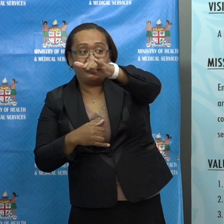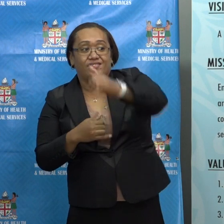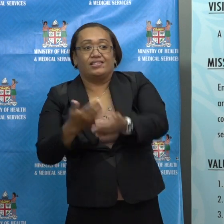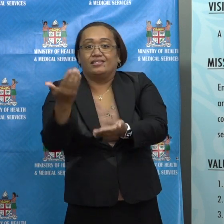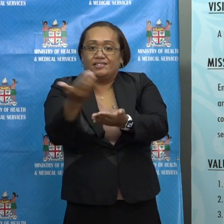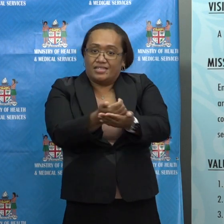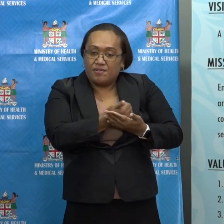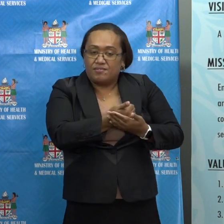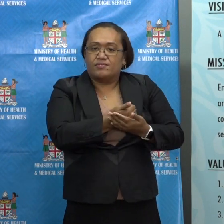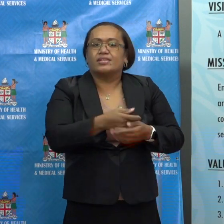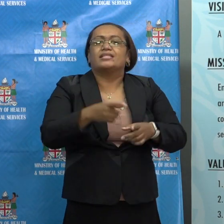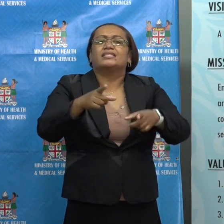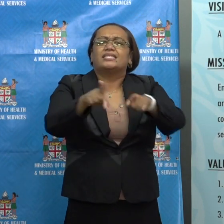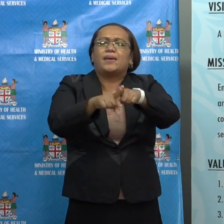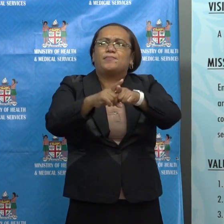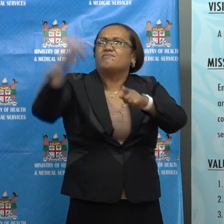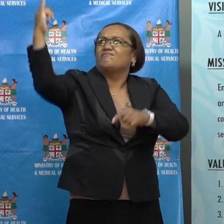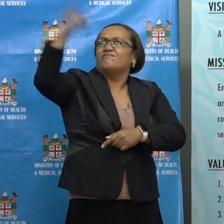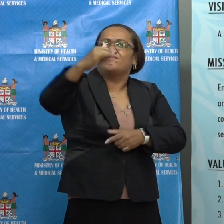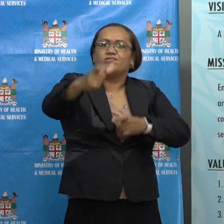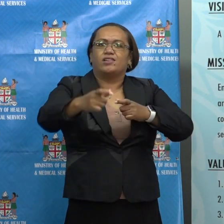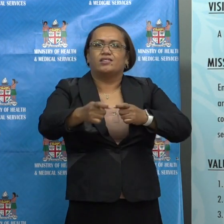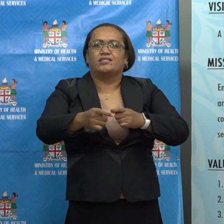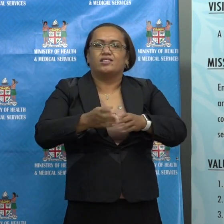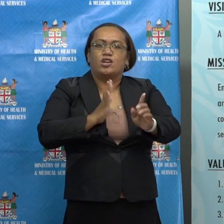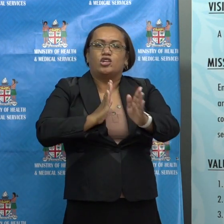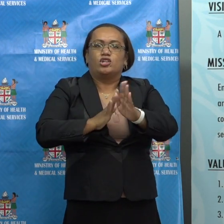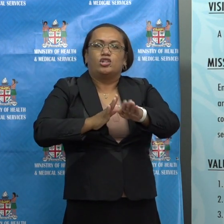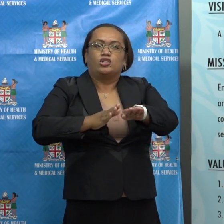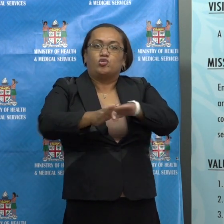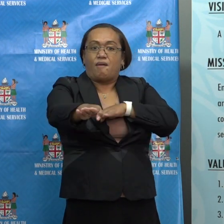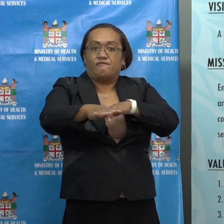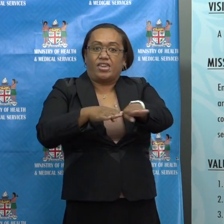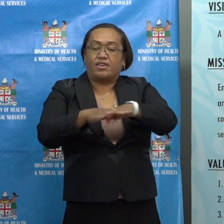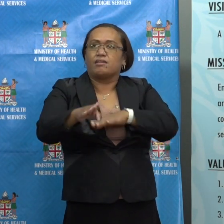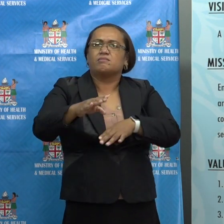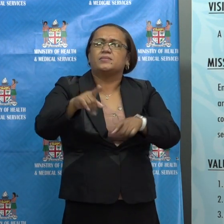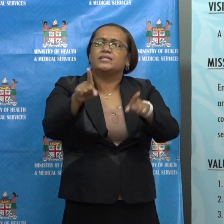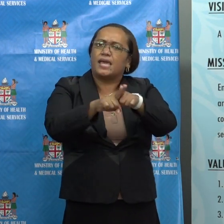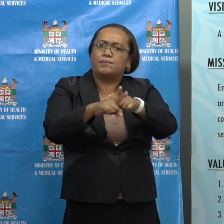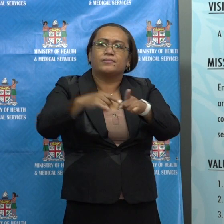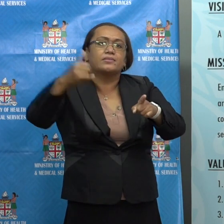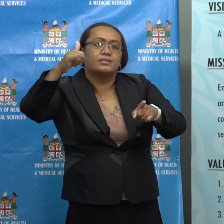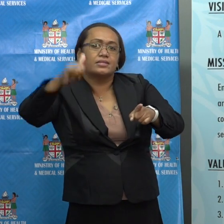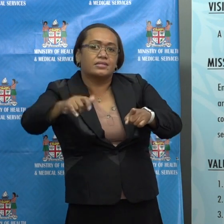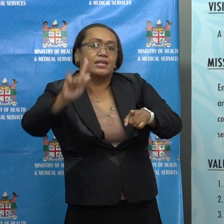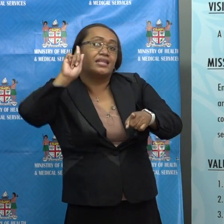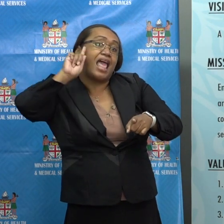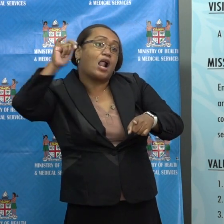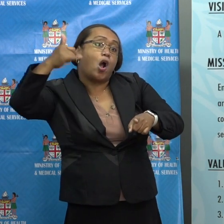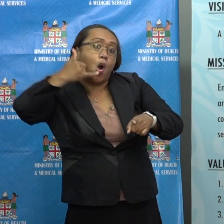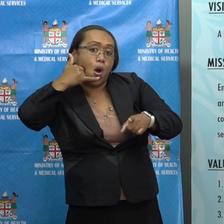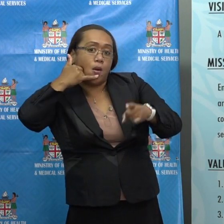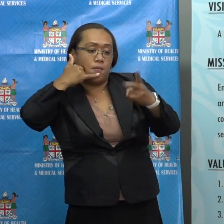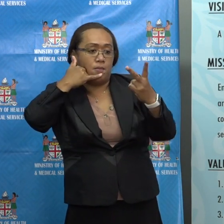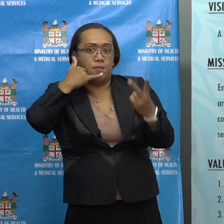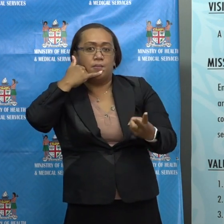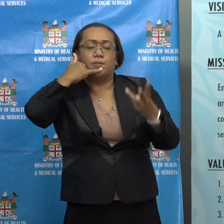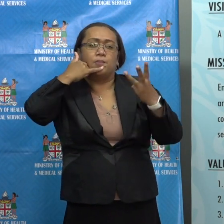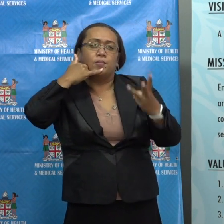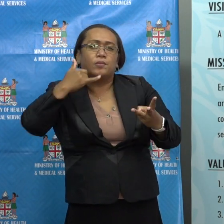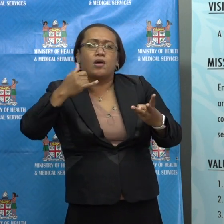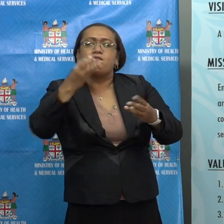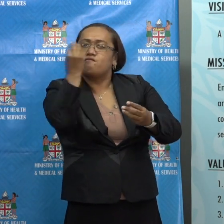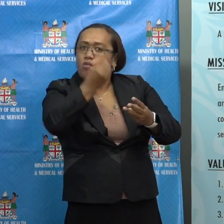air traffic control services, post services, civil aviation, telecommunication services, food and sanitary